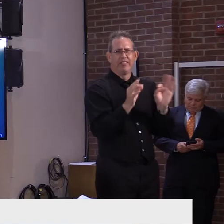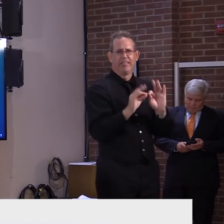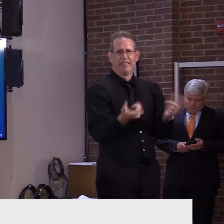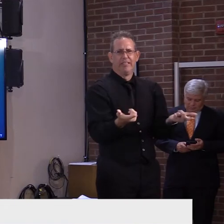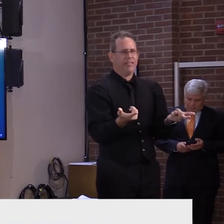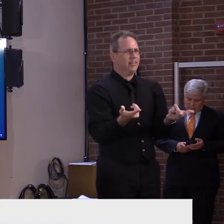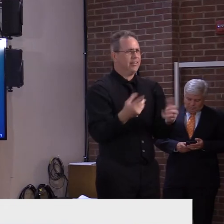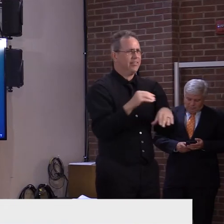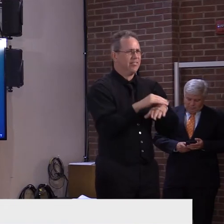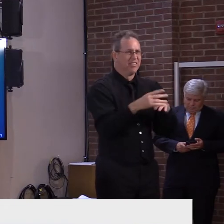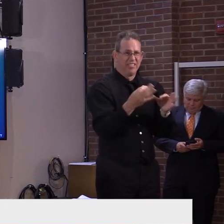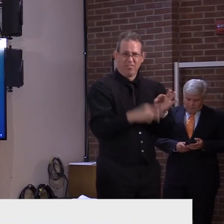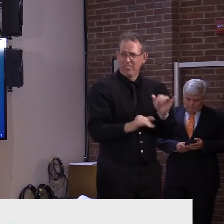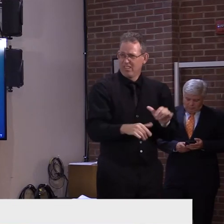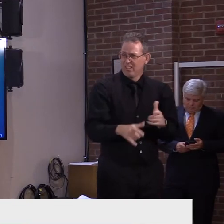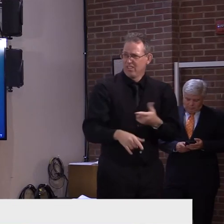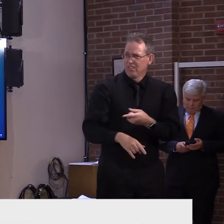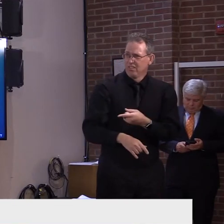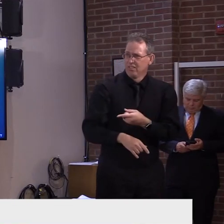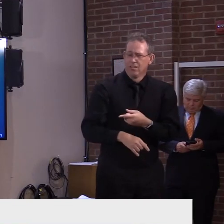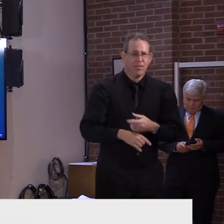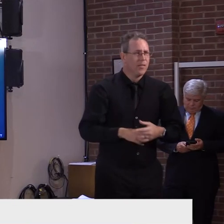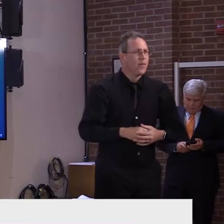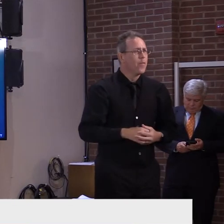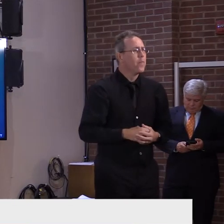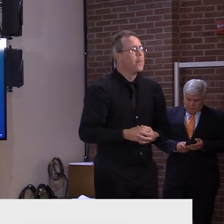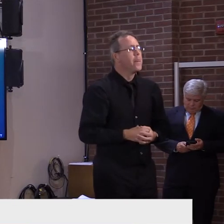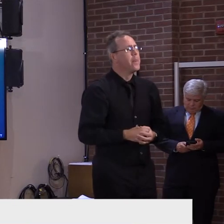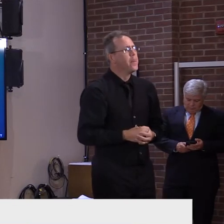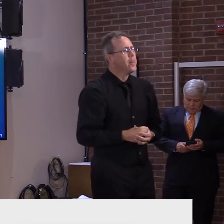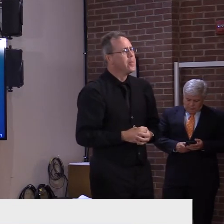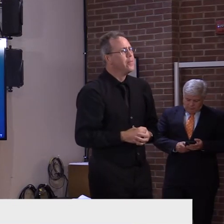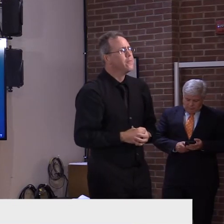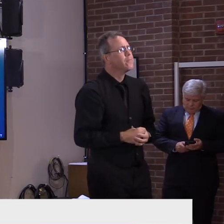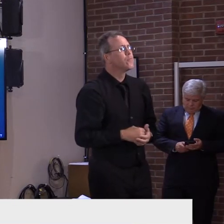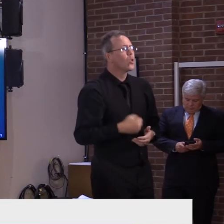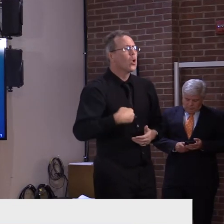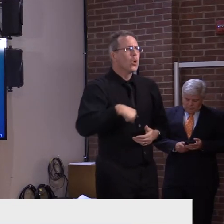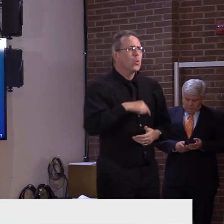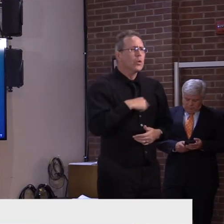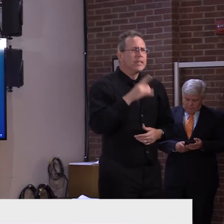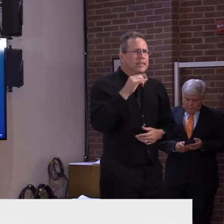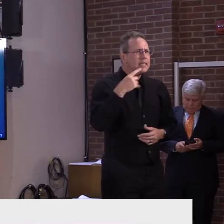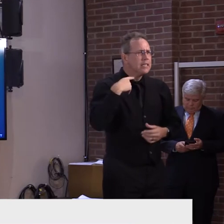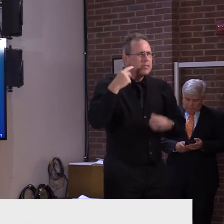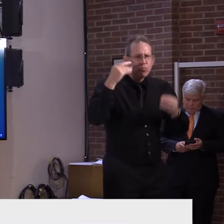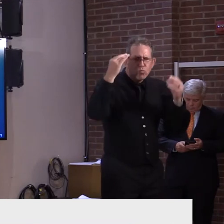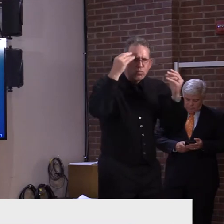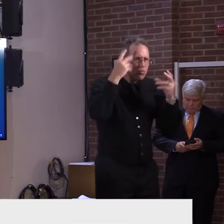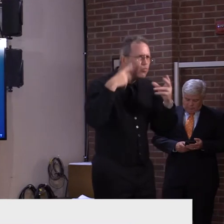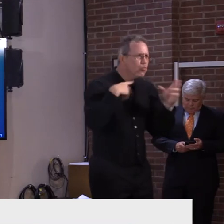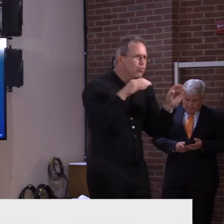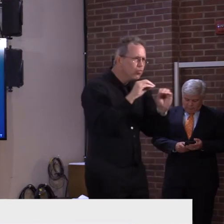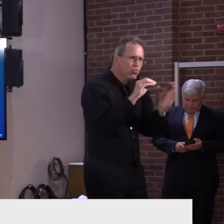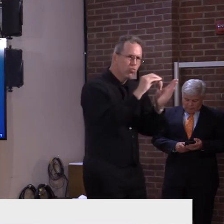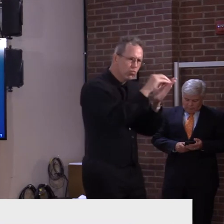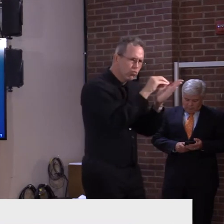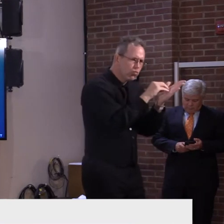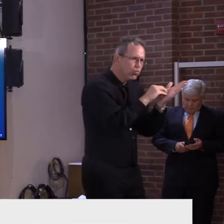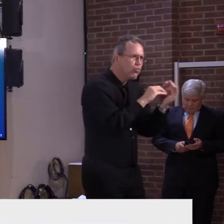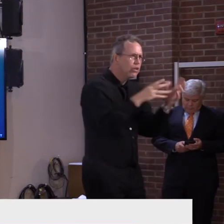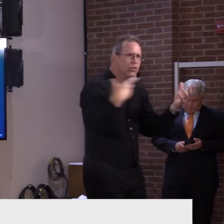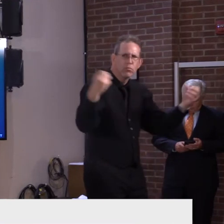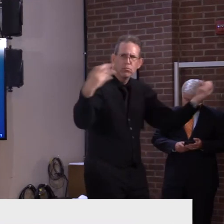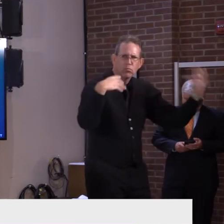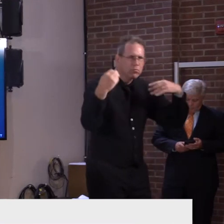No, I mean, they're advisory. It's what we think should be done. I don't think it's fair to put the school board members,